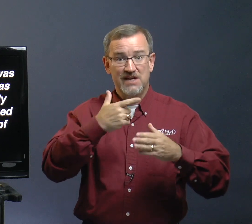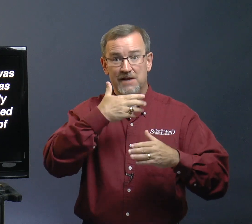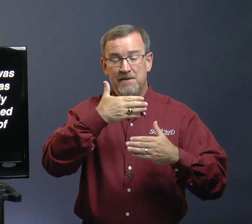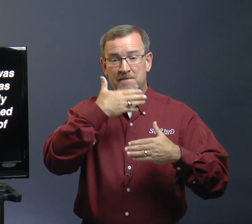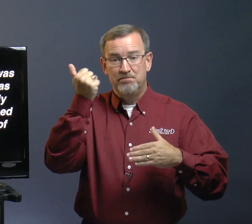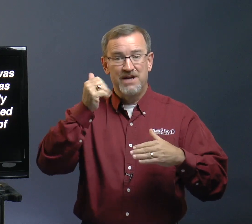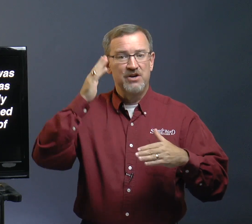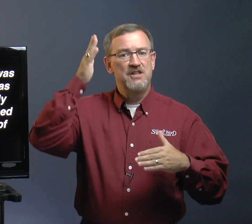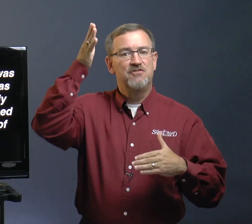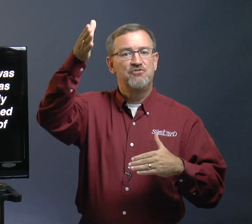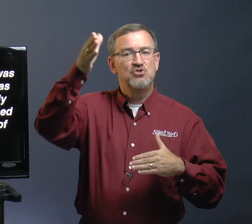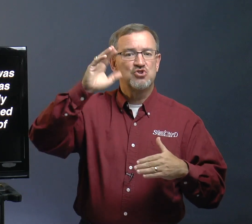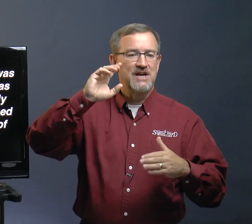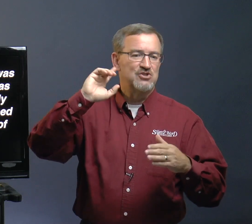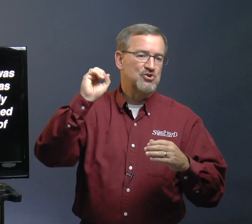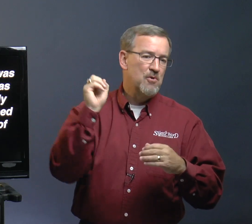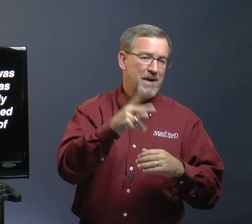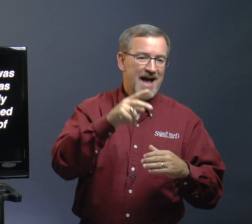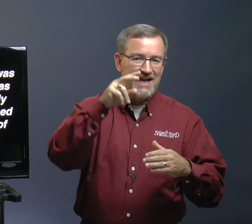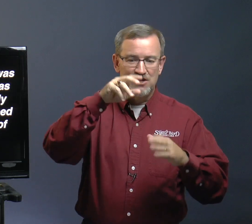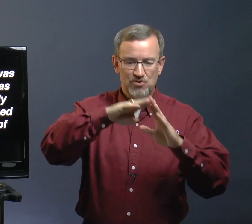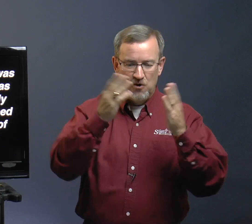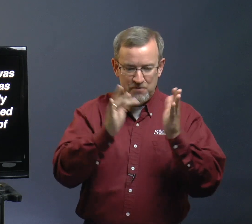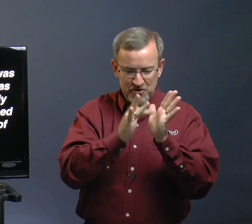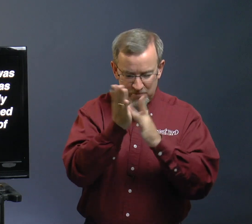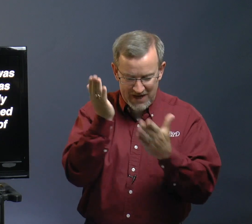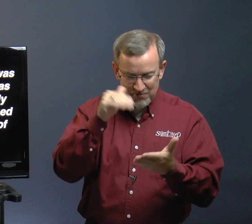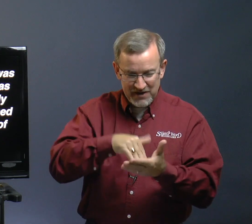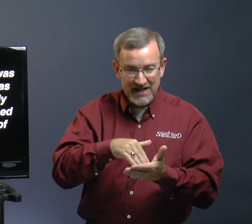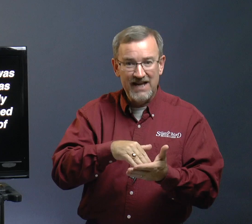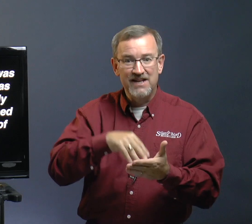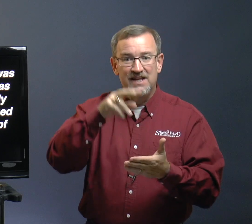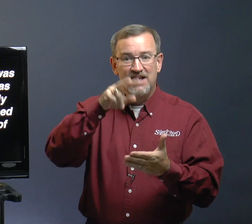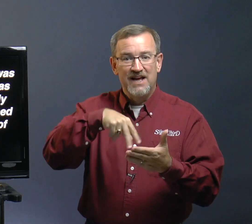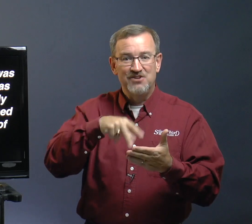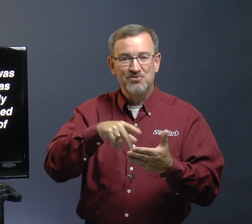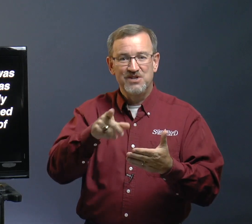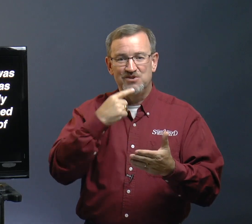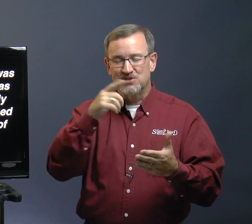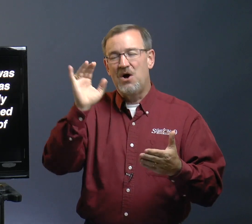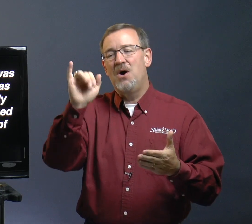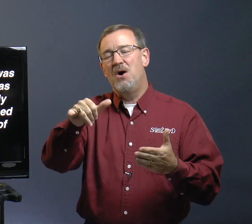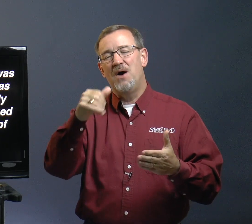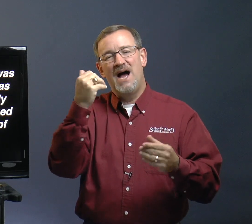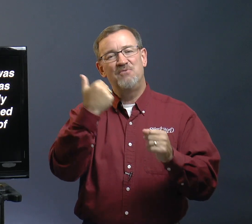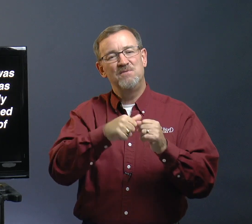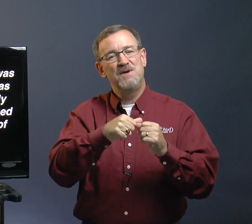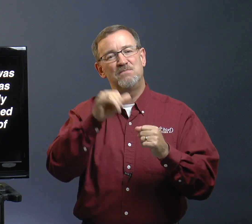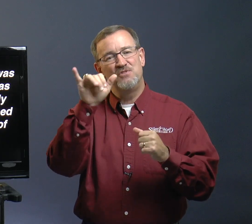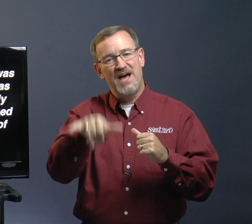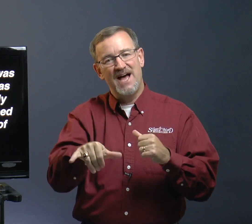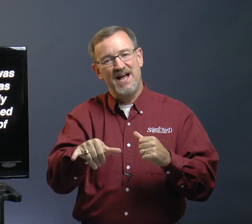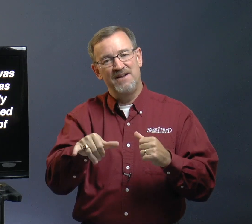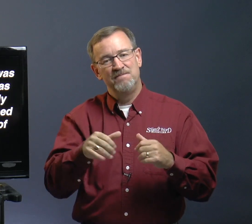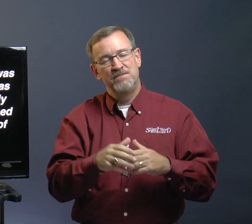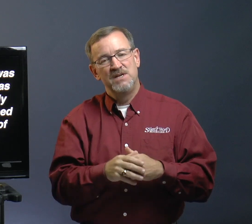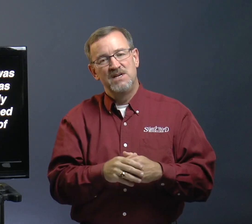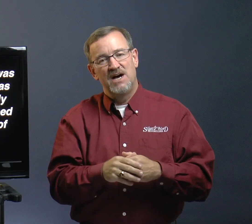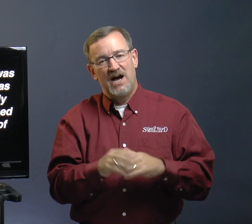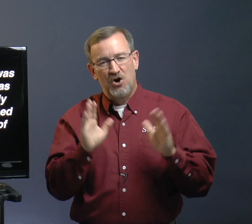it better in the future. As you go back and you open your Bible again and you read, you will say, oh, I remember that. I hope